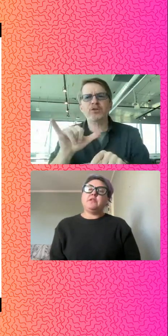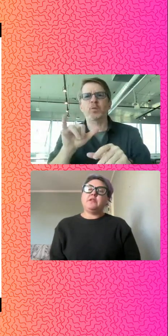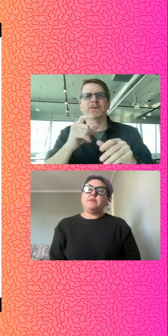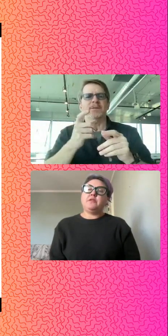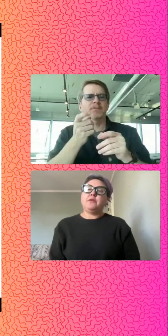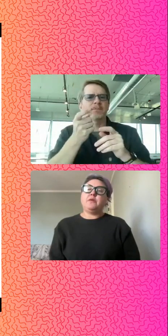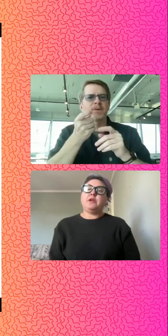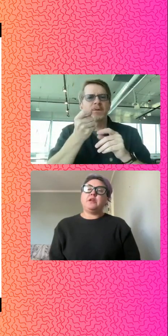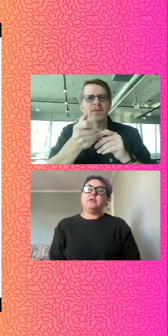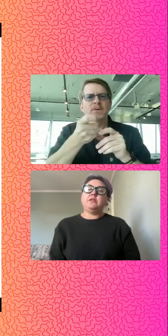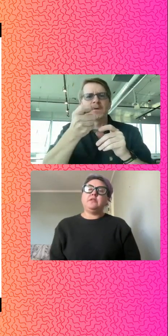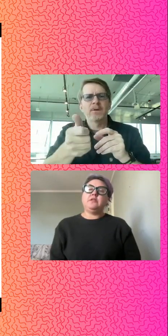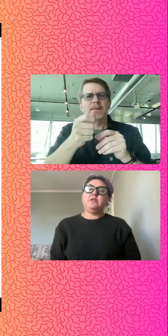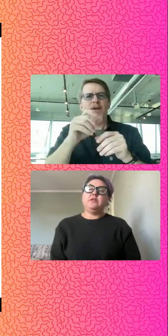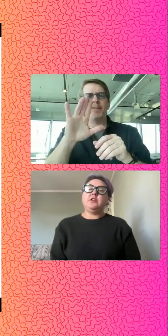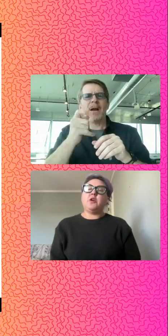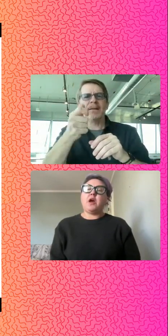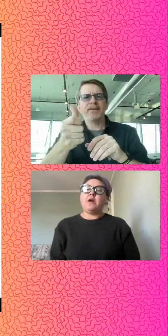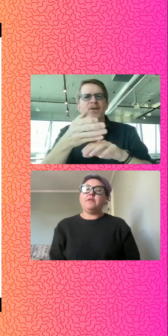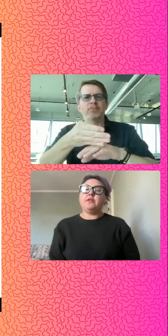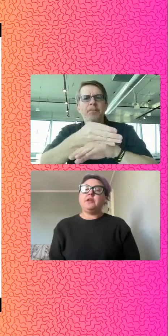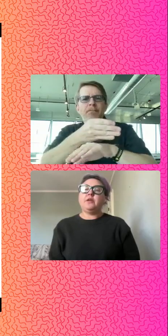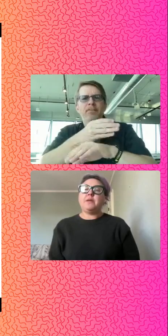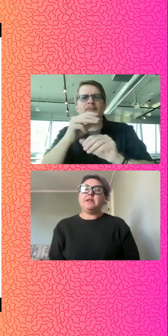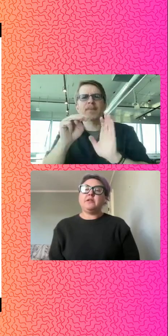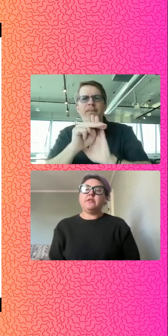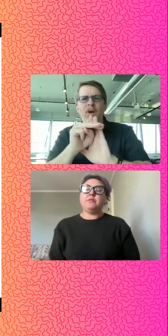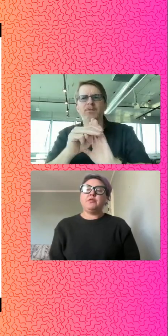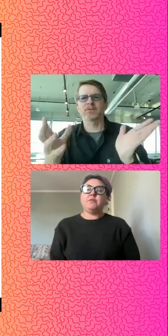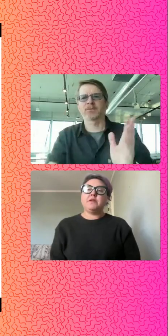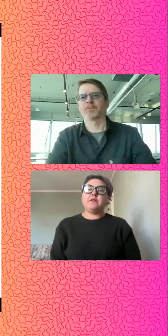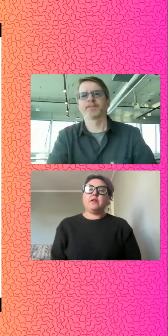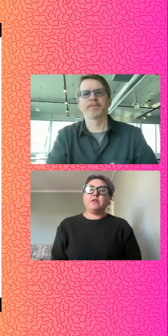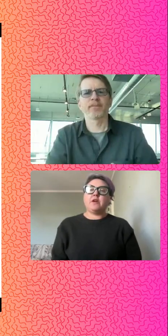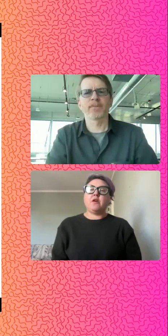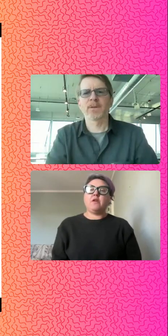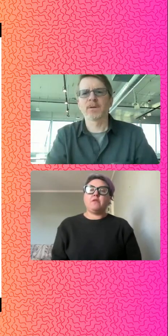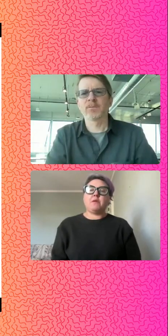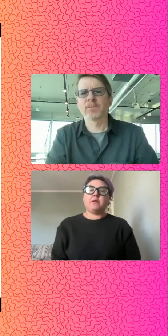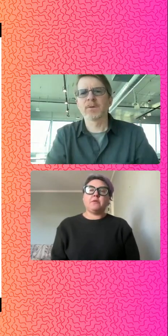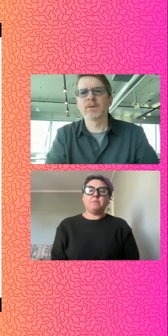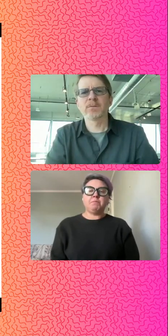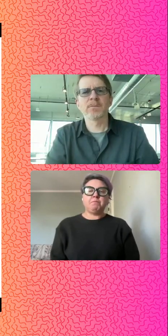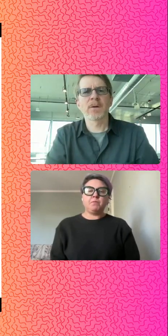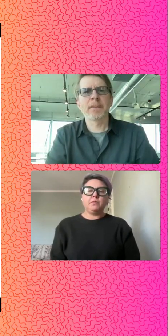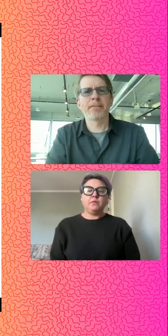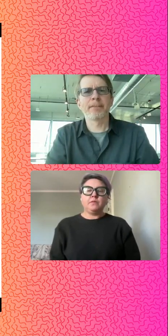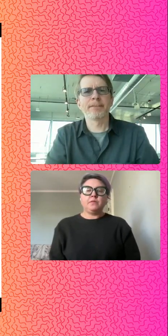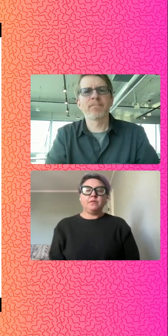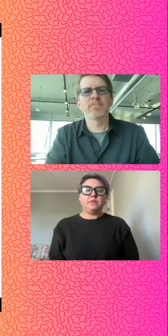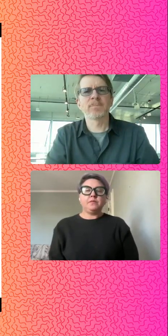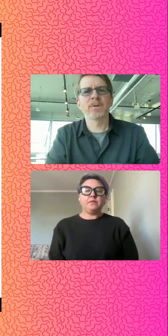development of the telemetry where we could, have little by little improvements here and there of the model.